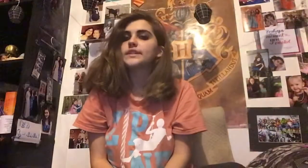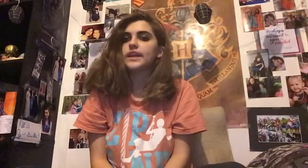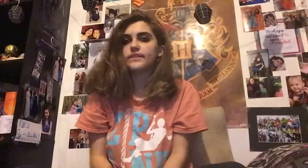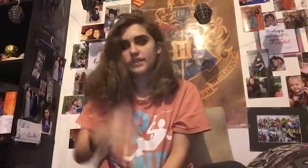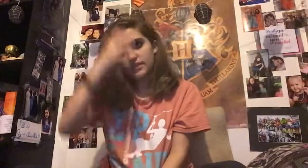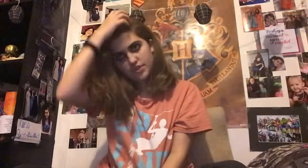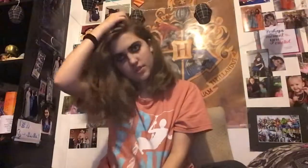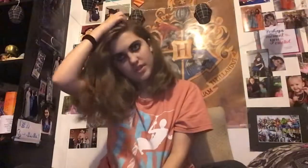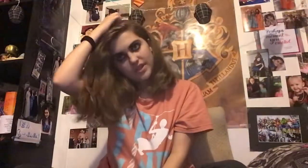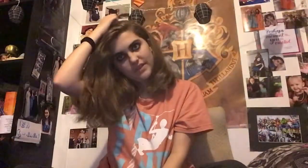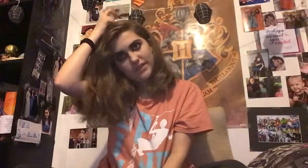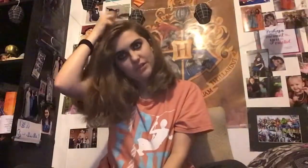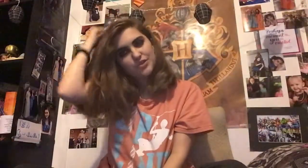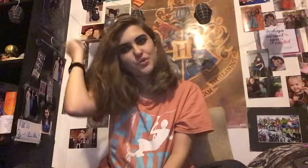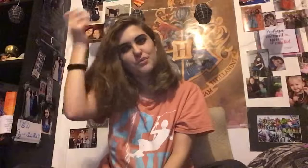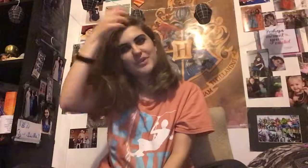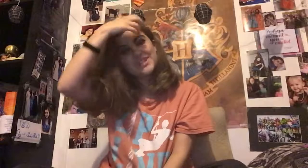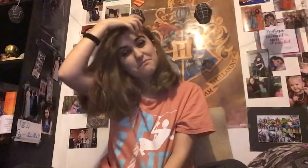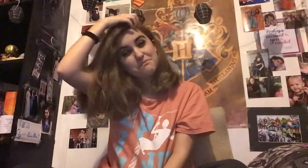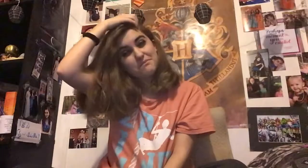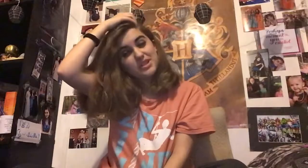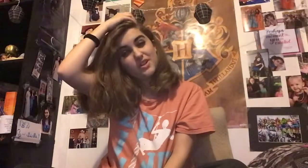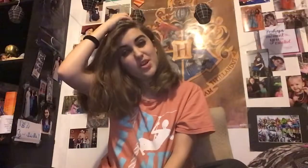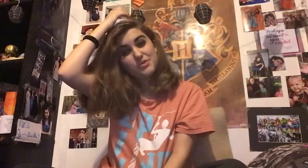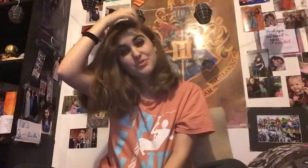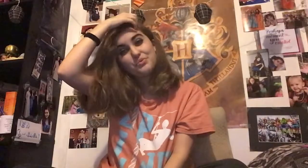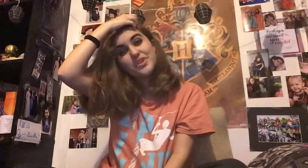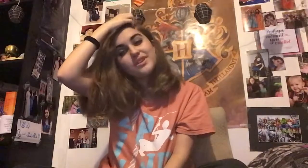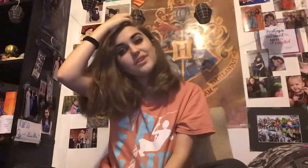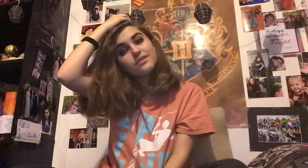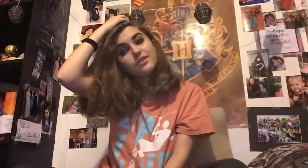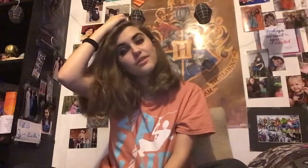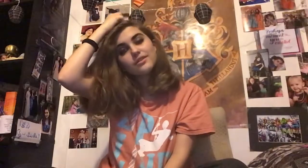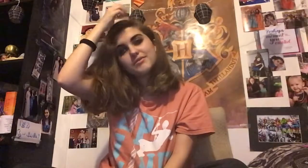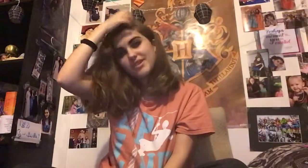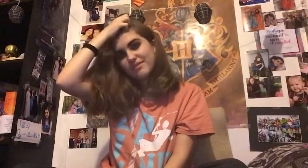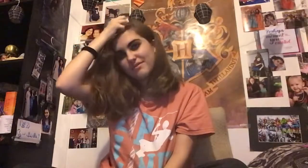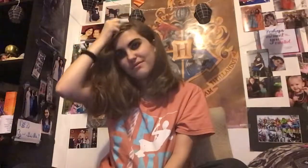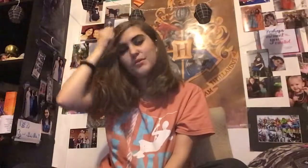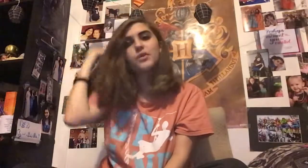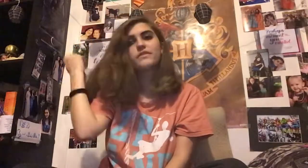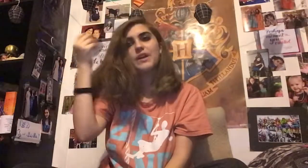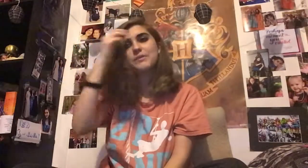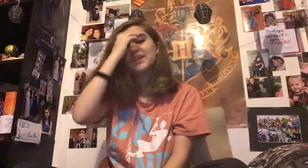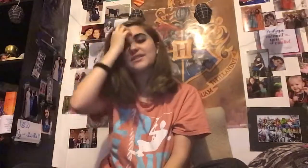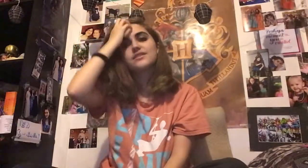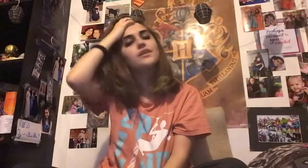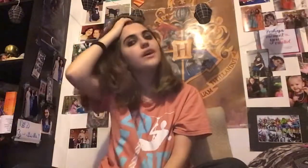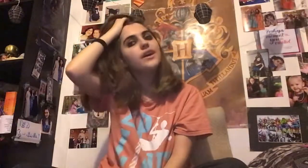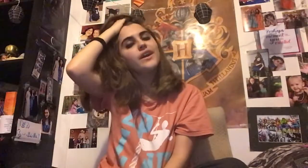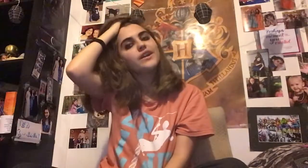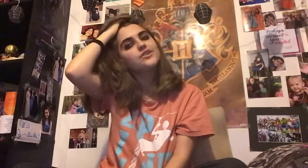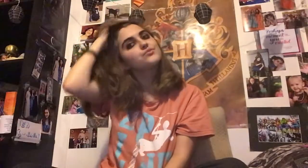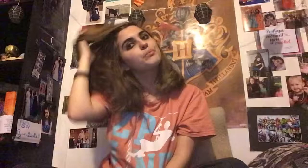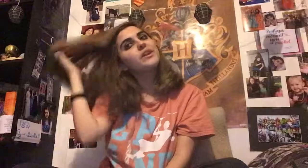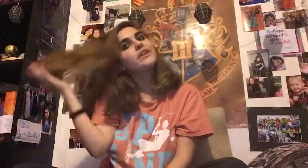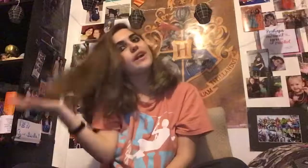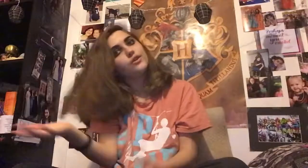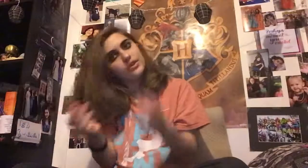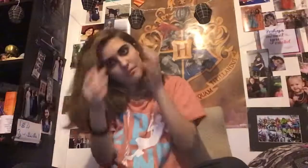I did have to cut that video short because the song was really long. It was like 4 or 5 minutes. And it just repeated I Can Only